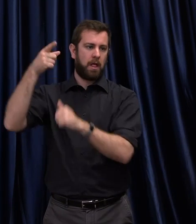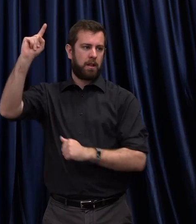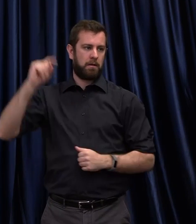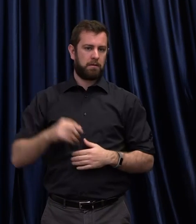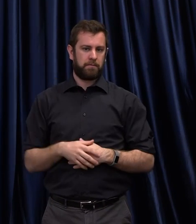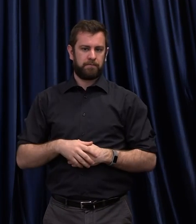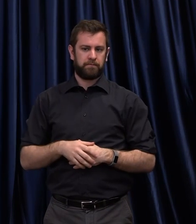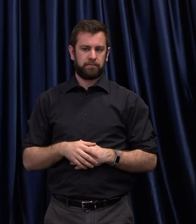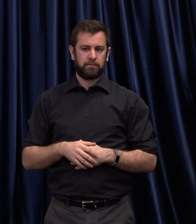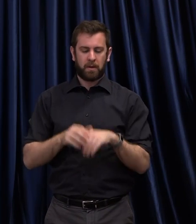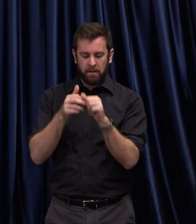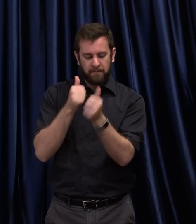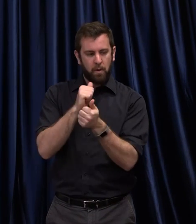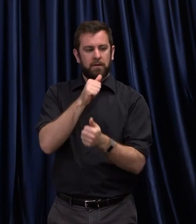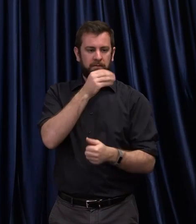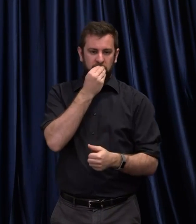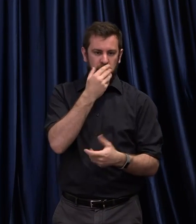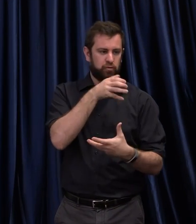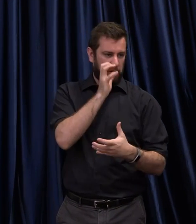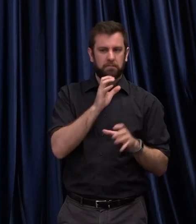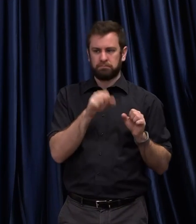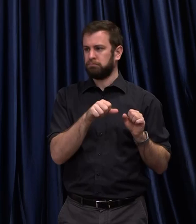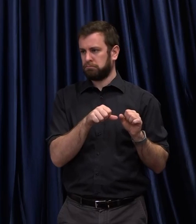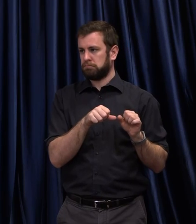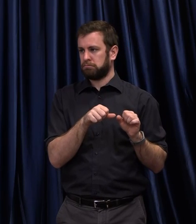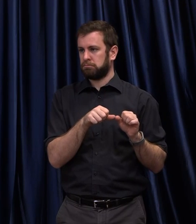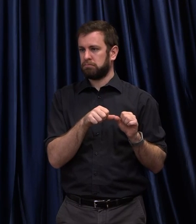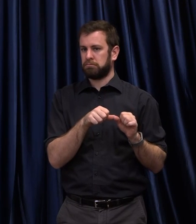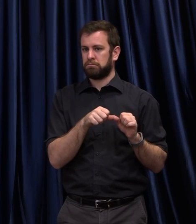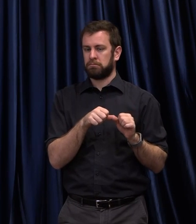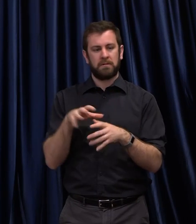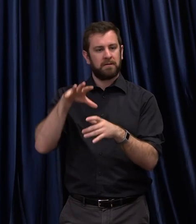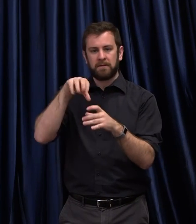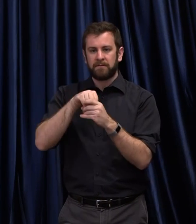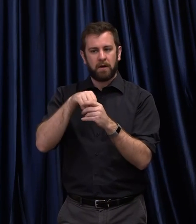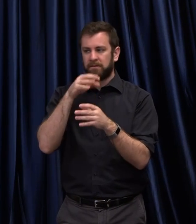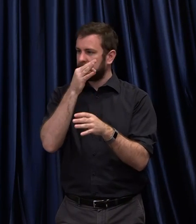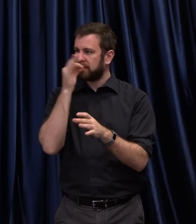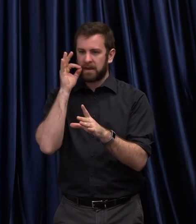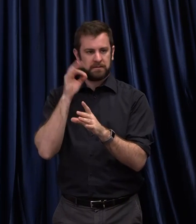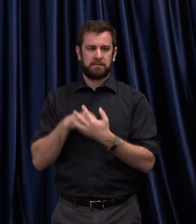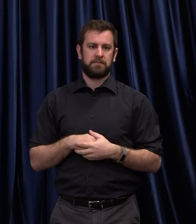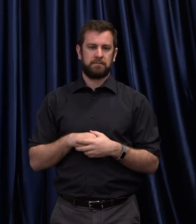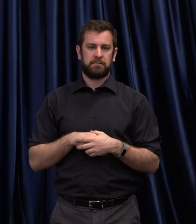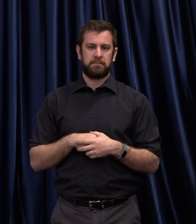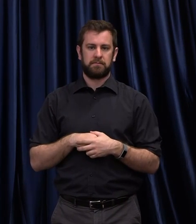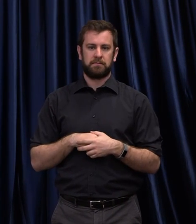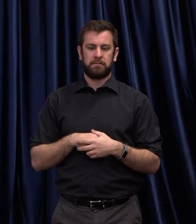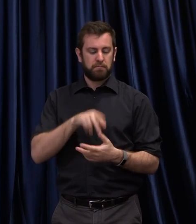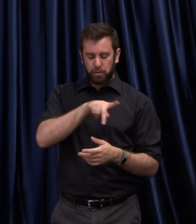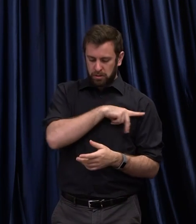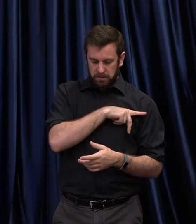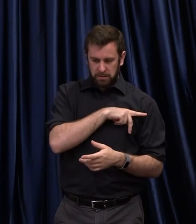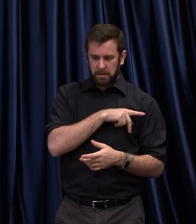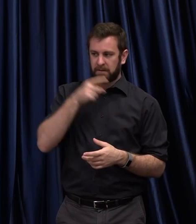He stays away from food and drink. She is involved in the fast personally